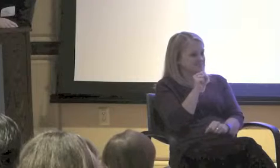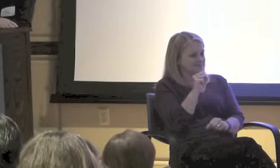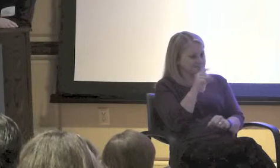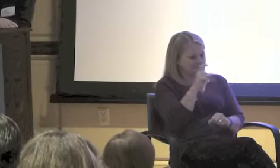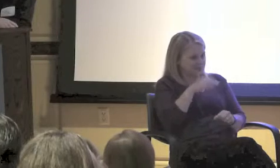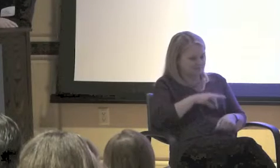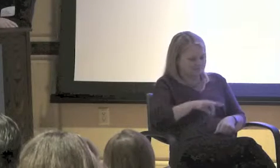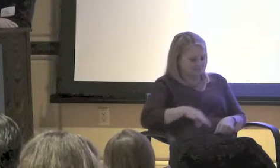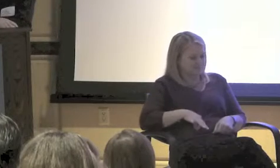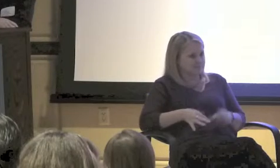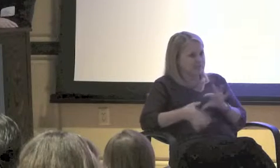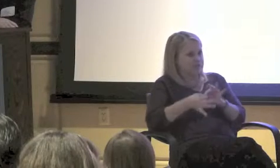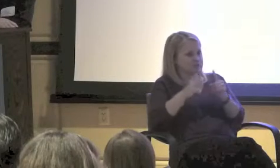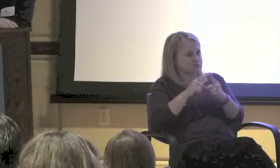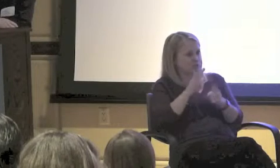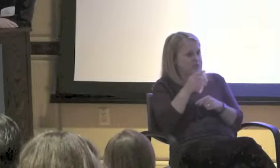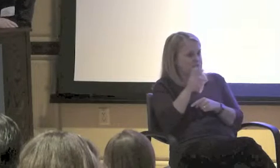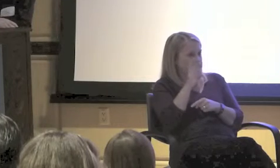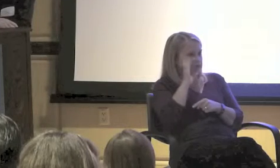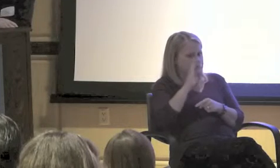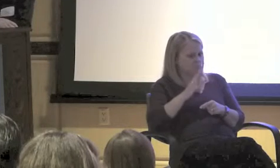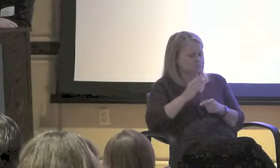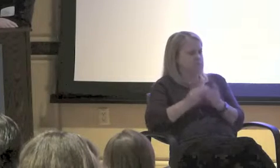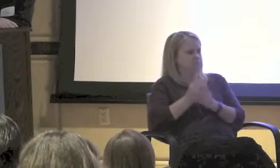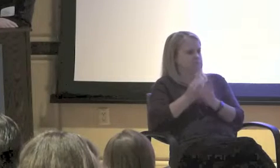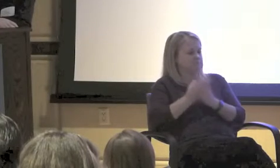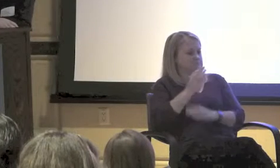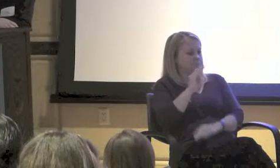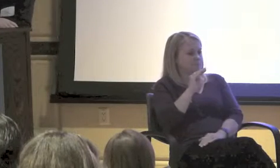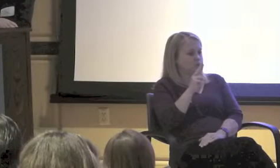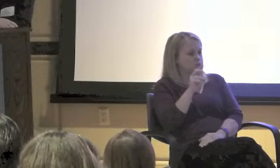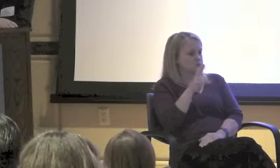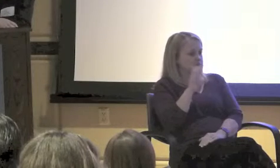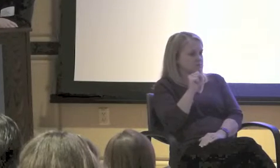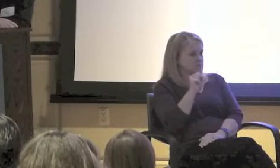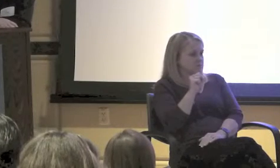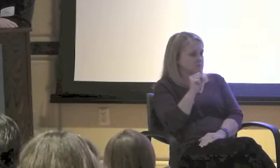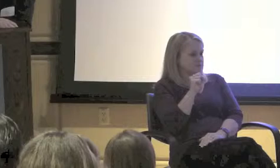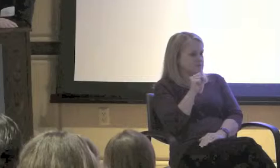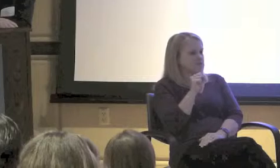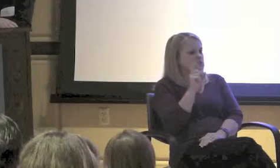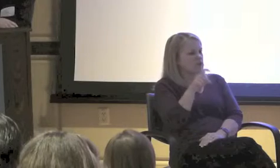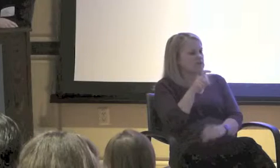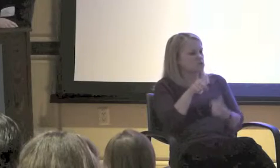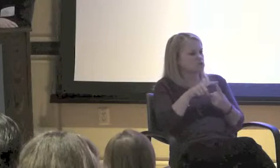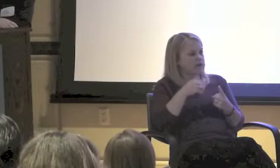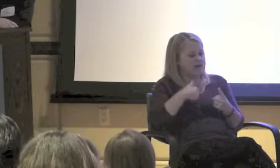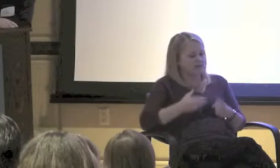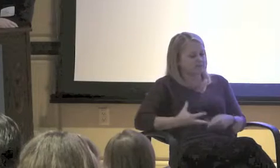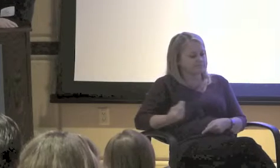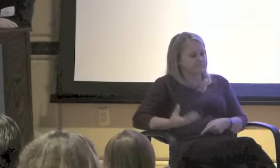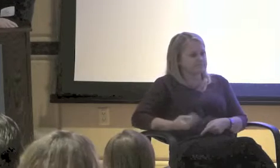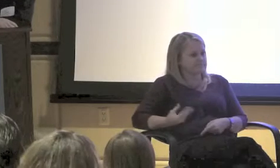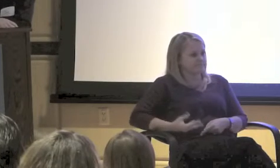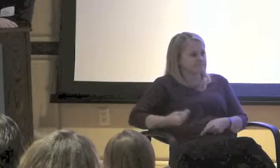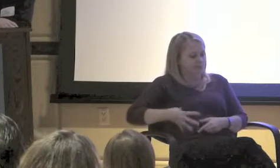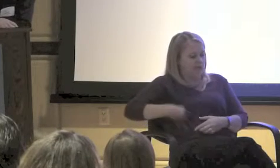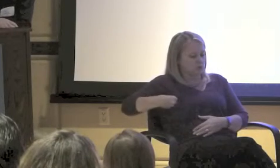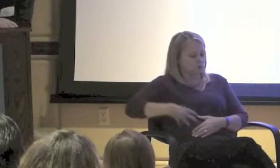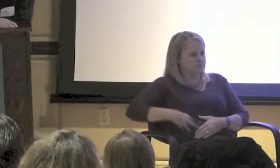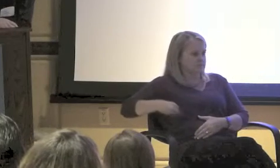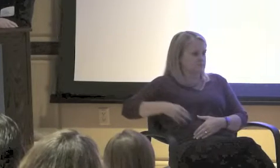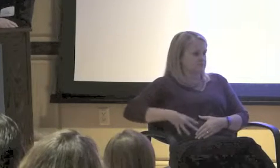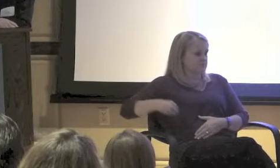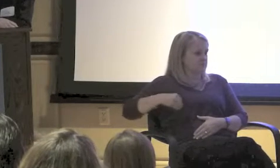when you catheterize or empty the bladder. And this needs to be irrigated generally at least once a week and more